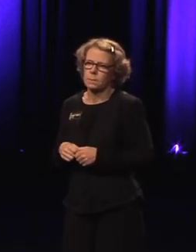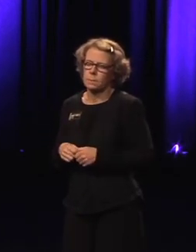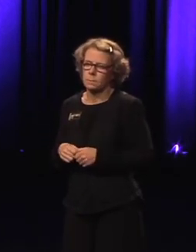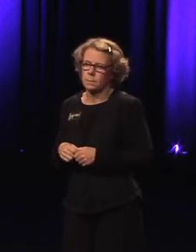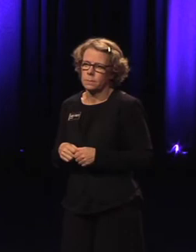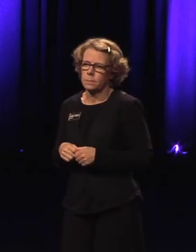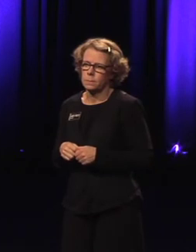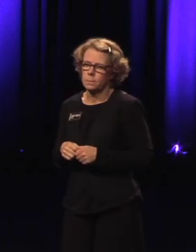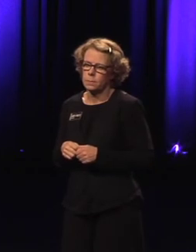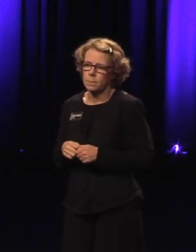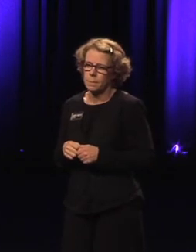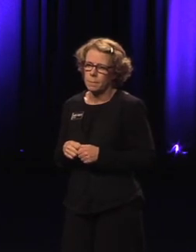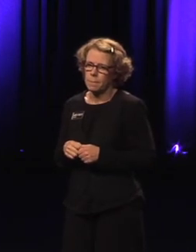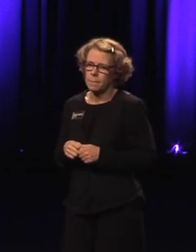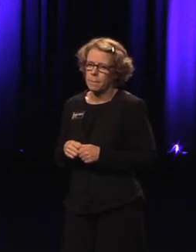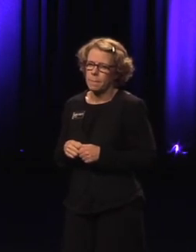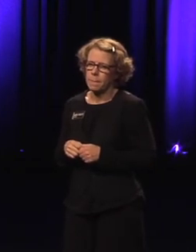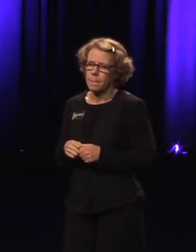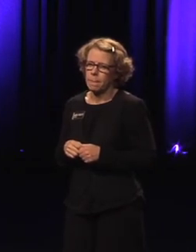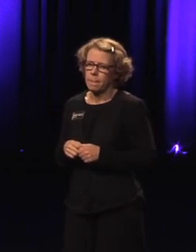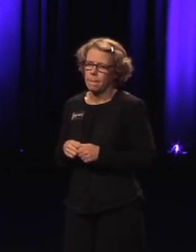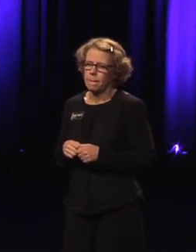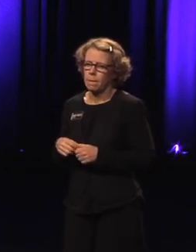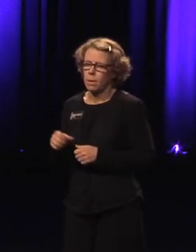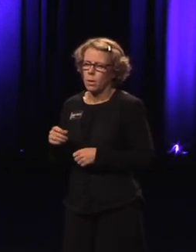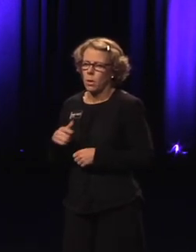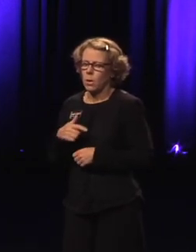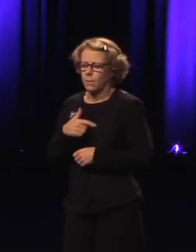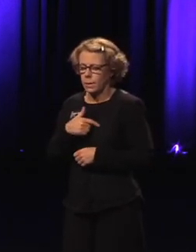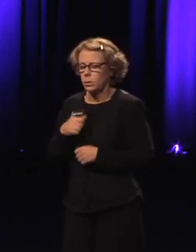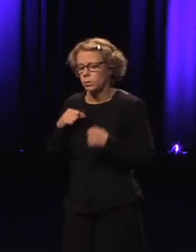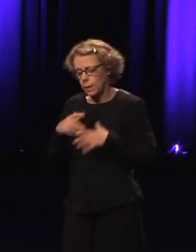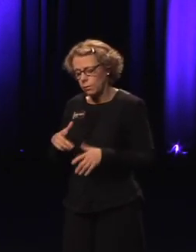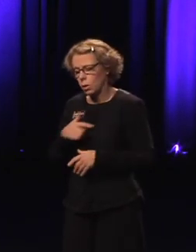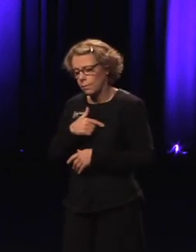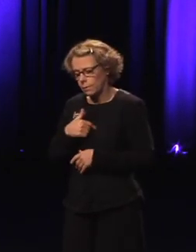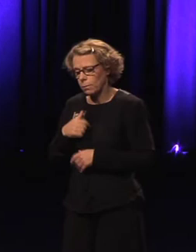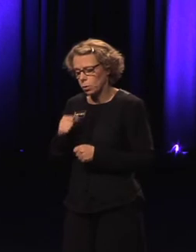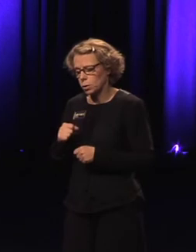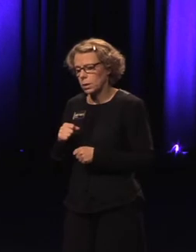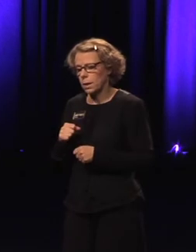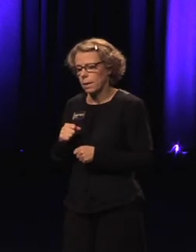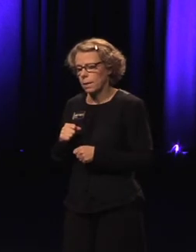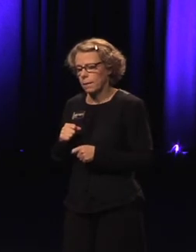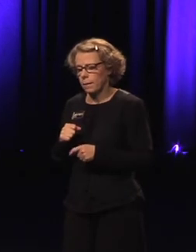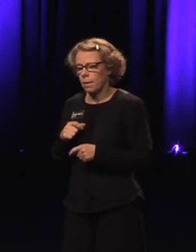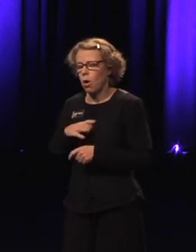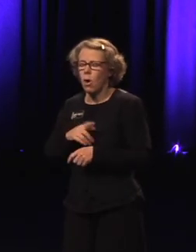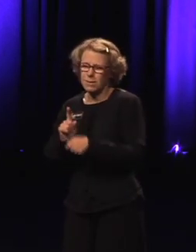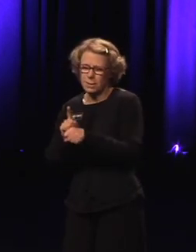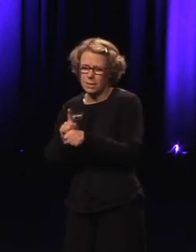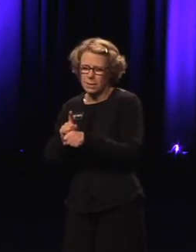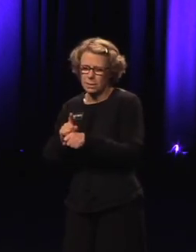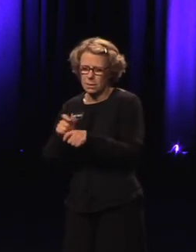So to be truly transformative, it will need to be set against a time frame